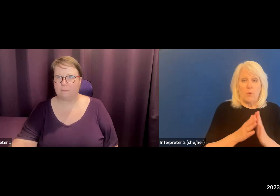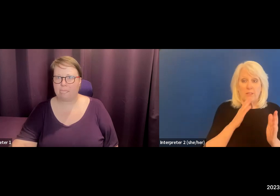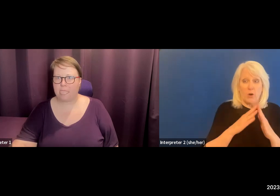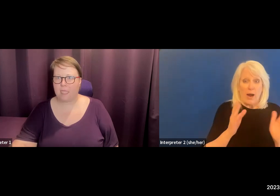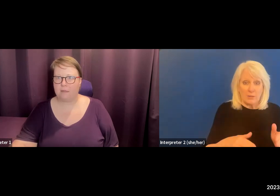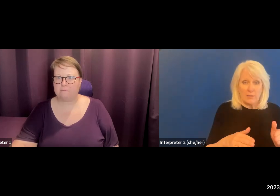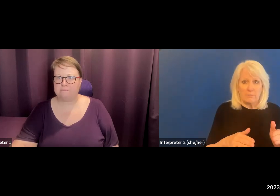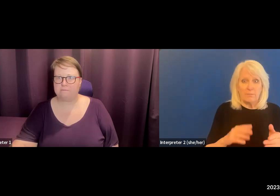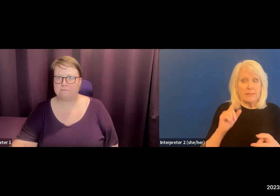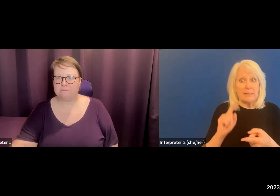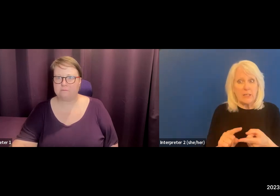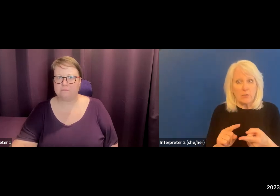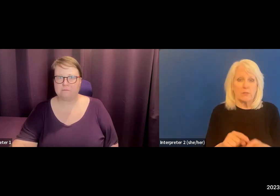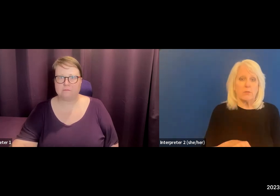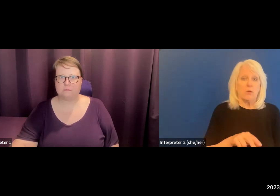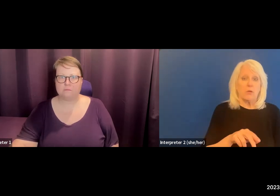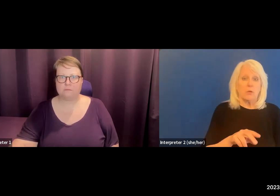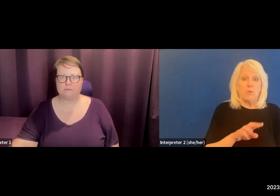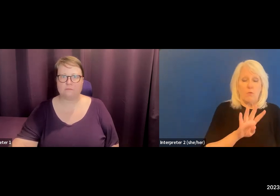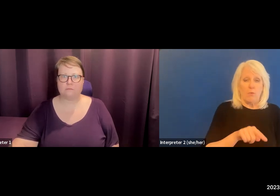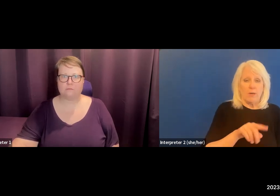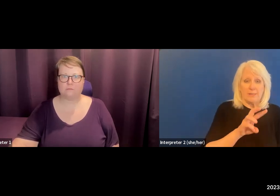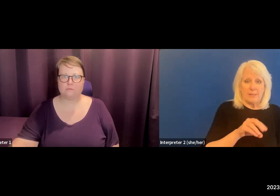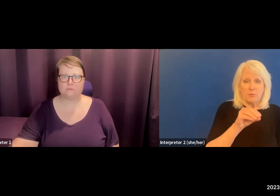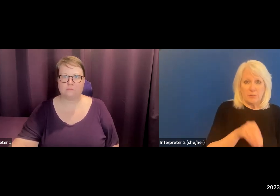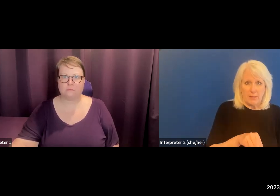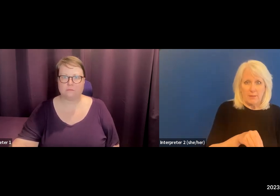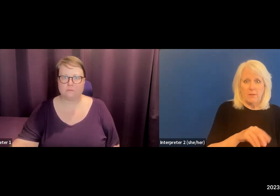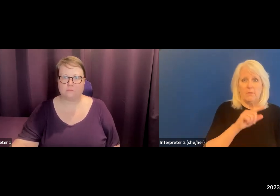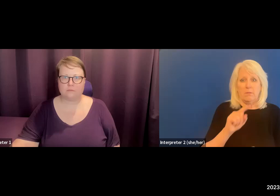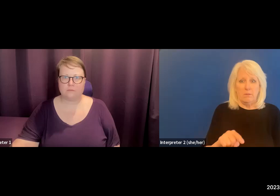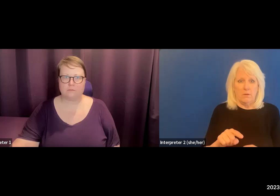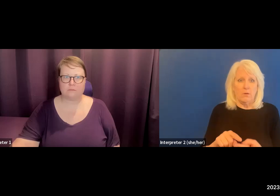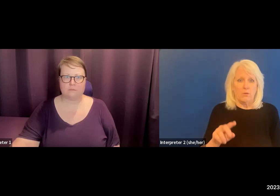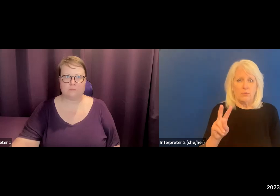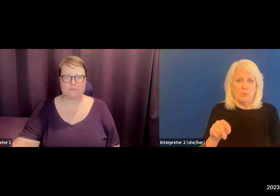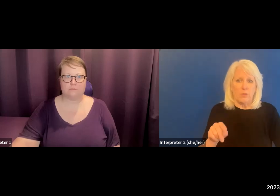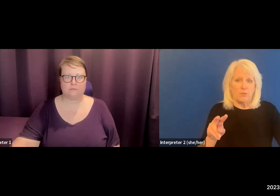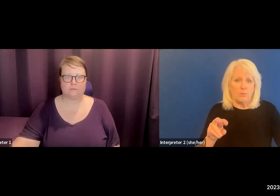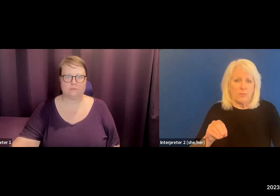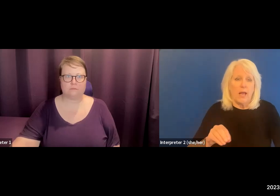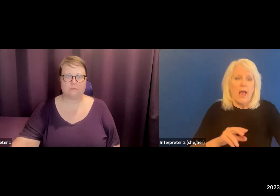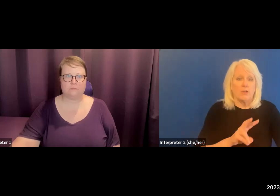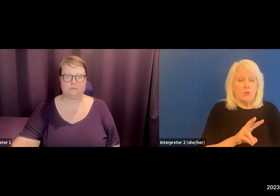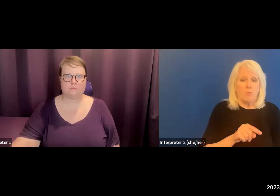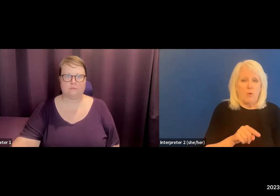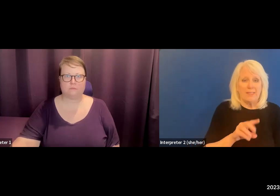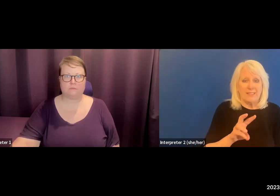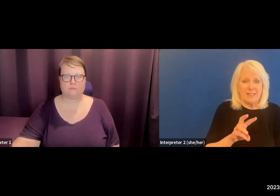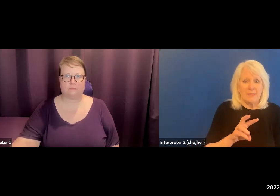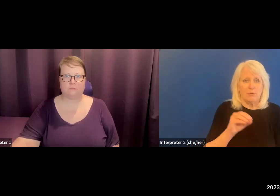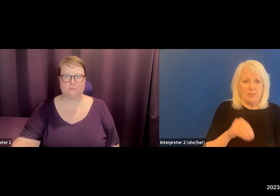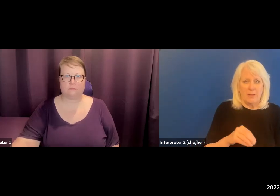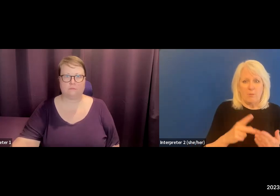a significant decrease from 2.6% in 2019 to 1.6% in 2021. And requests for housing